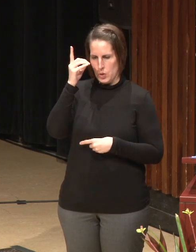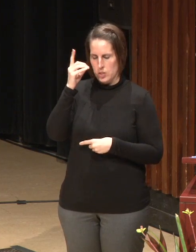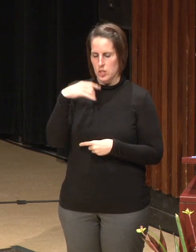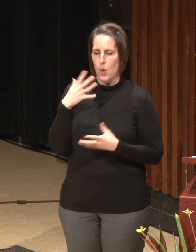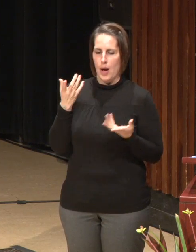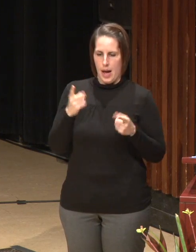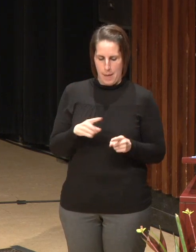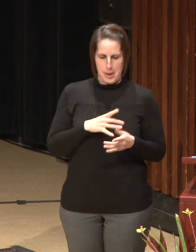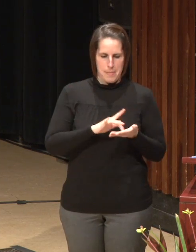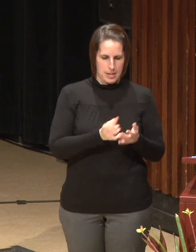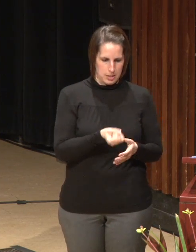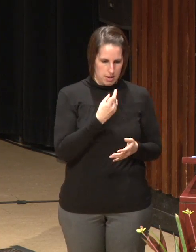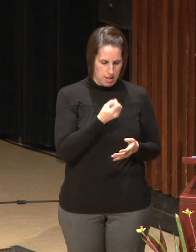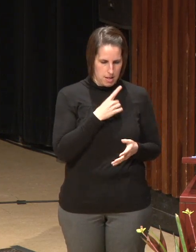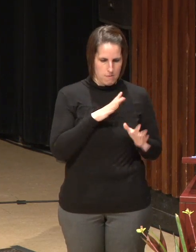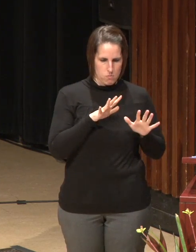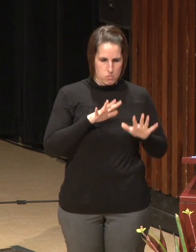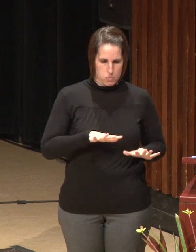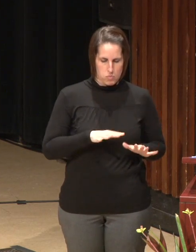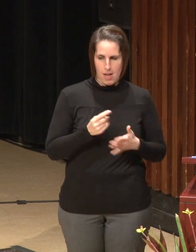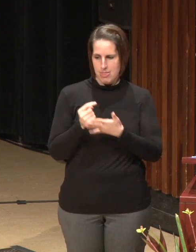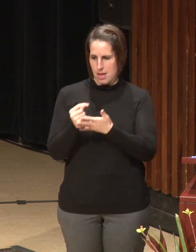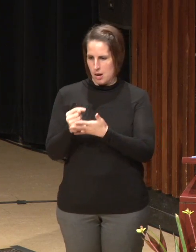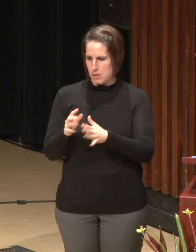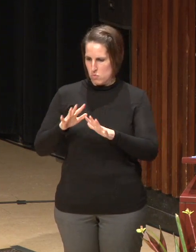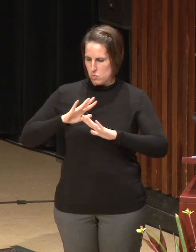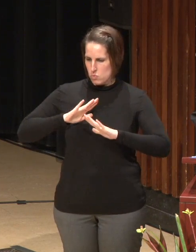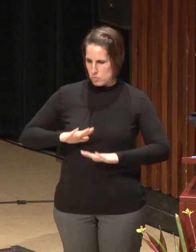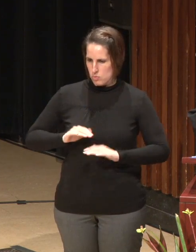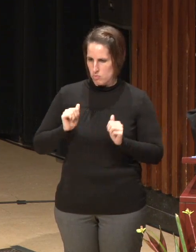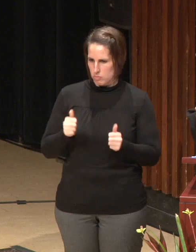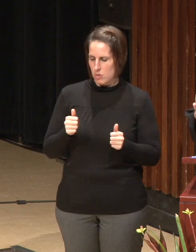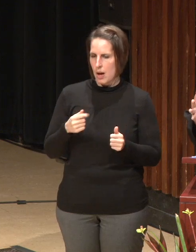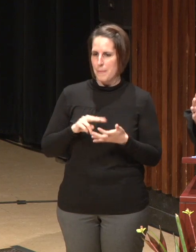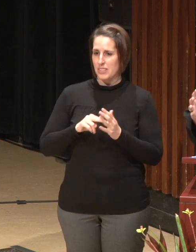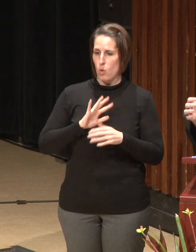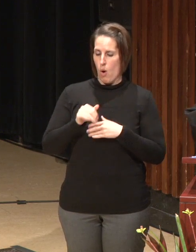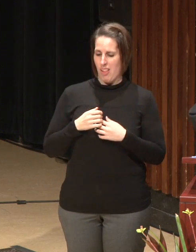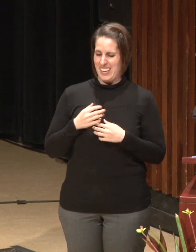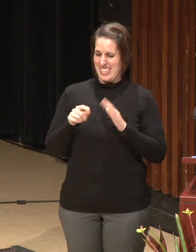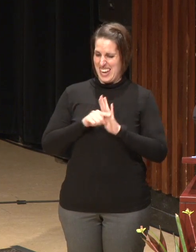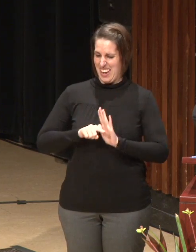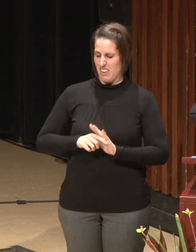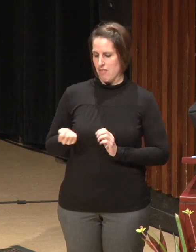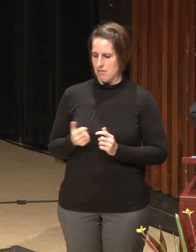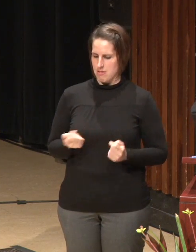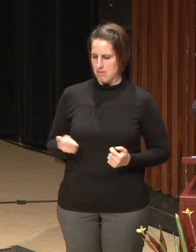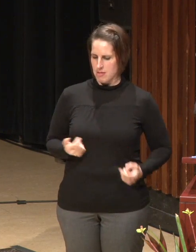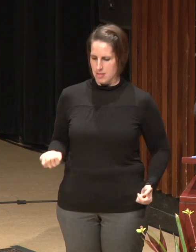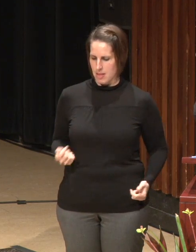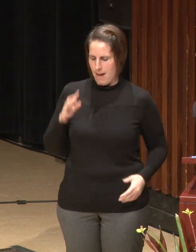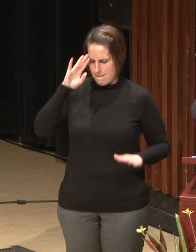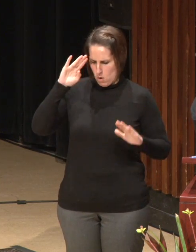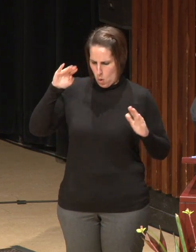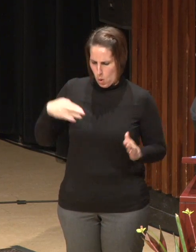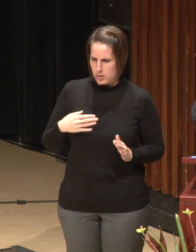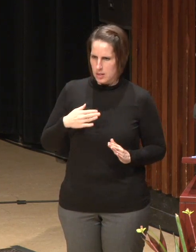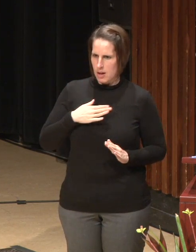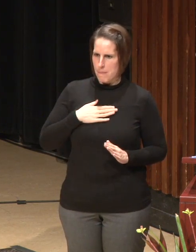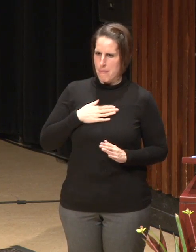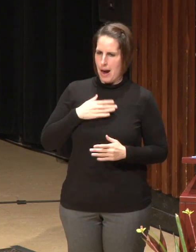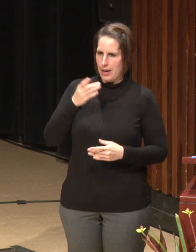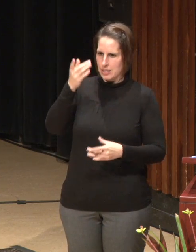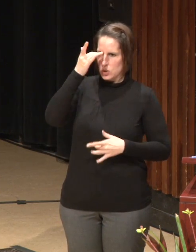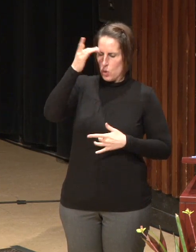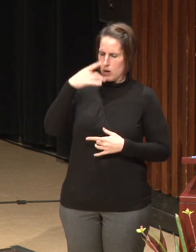and some good therapy, I was able to strip away the negative aspects of my disorder and concentrate on what makes it actually pretty great.